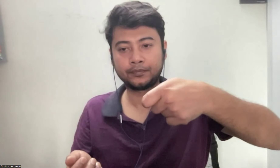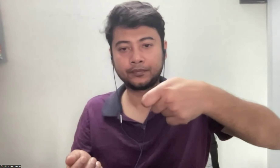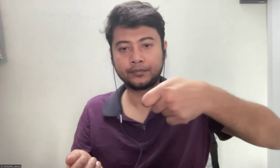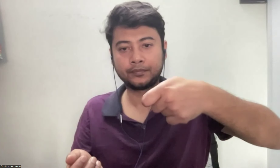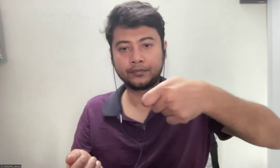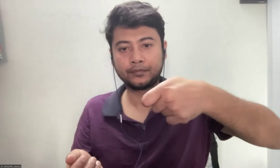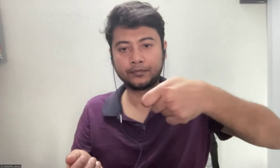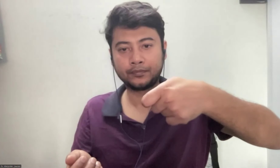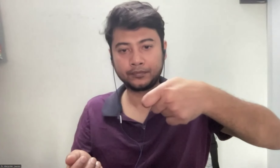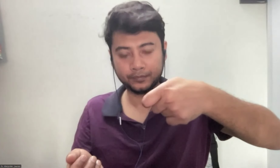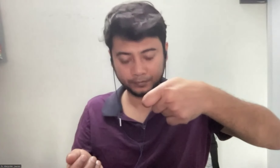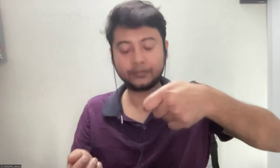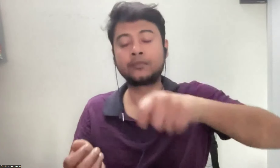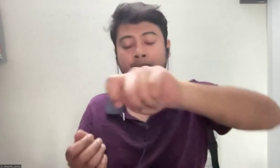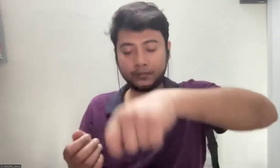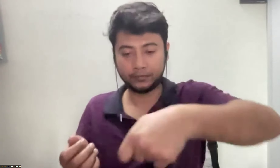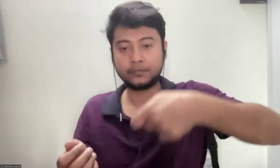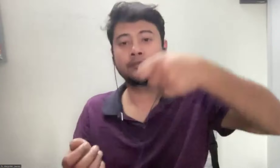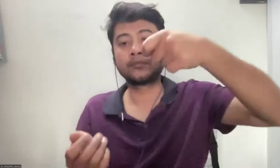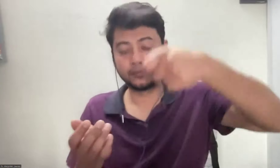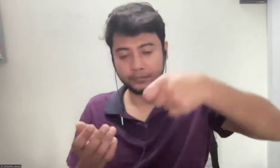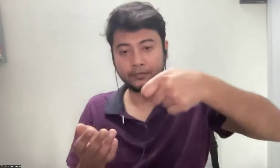And this time you say, Om Narayana Namaha.